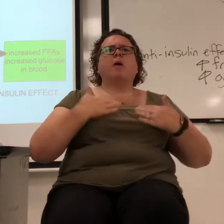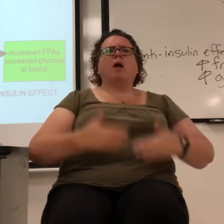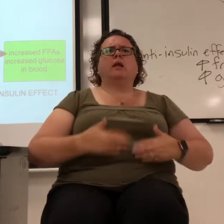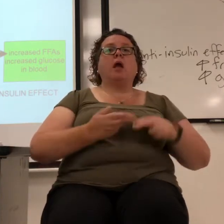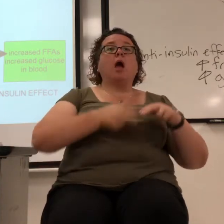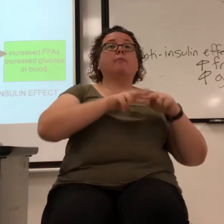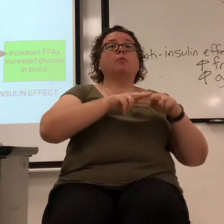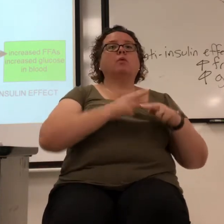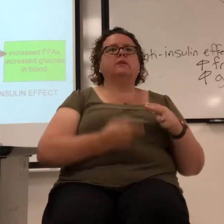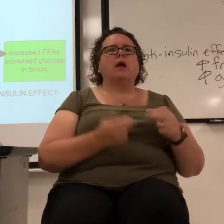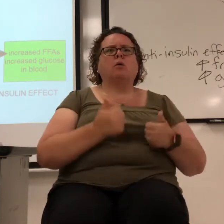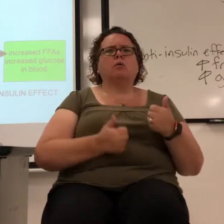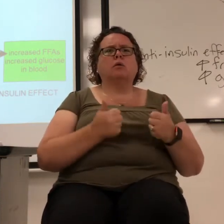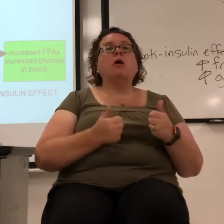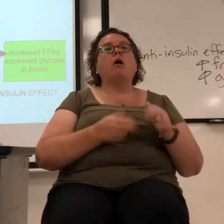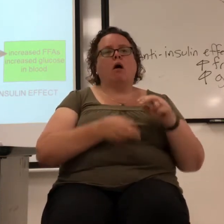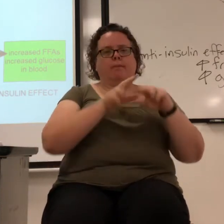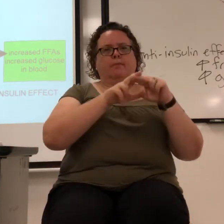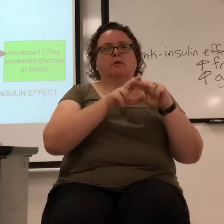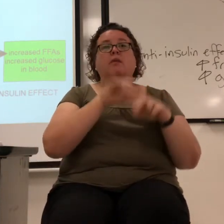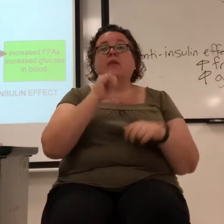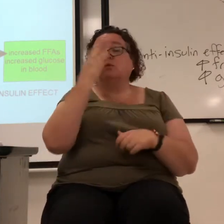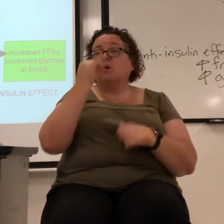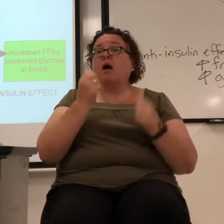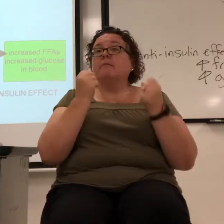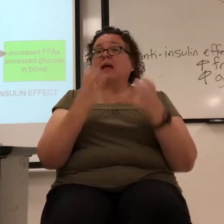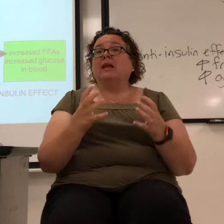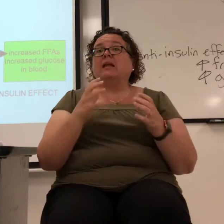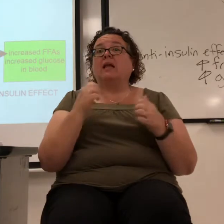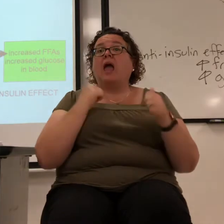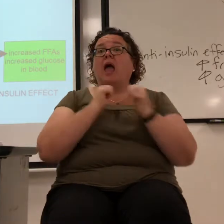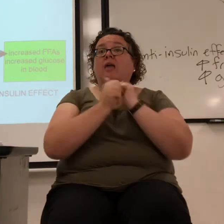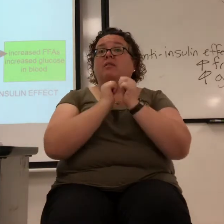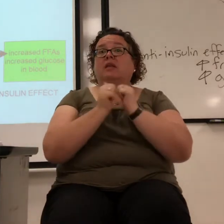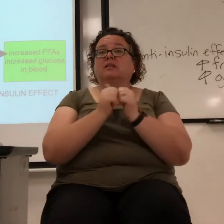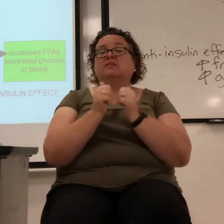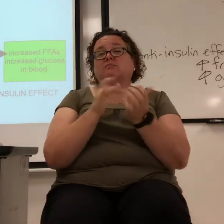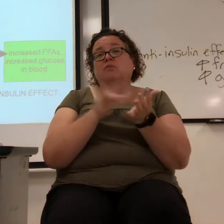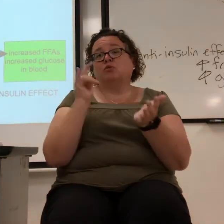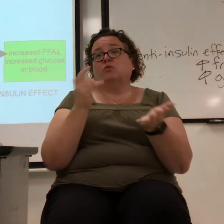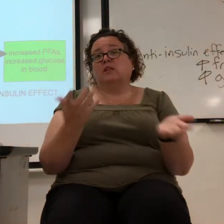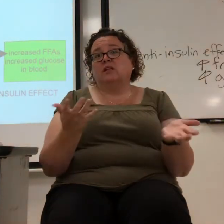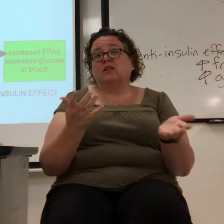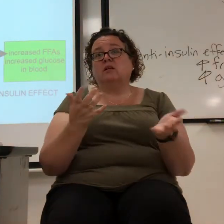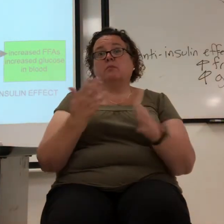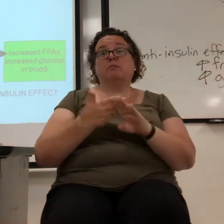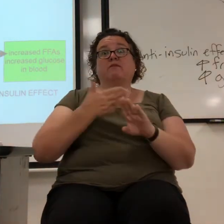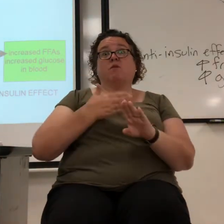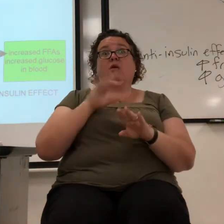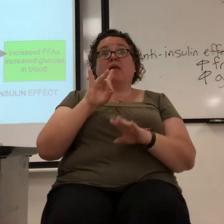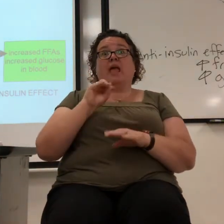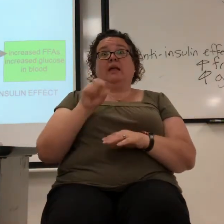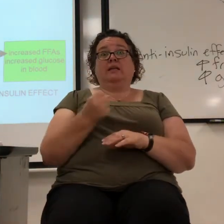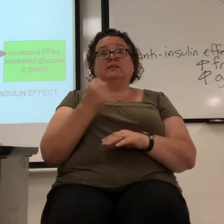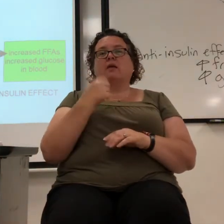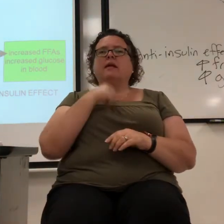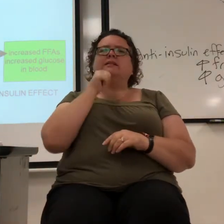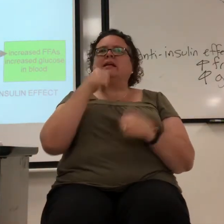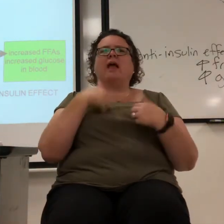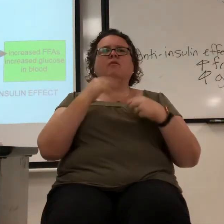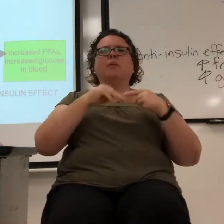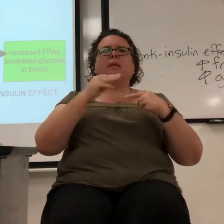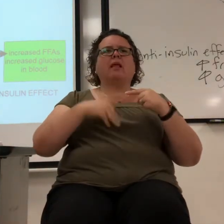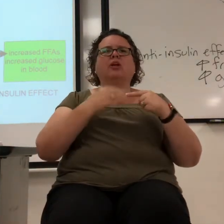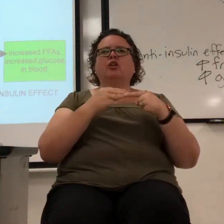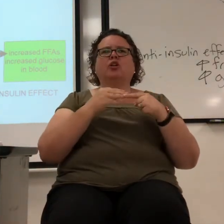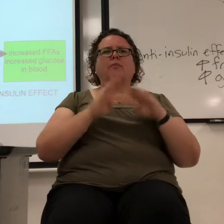Up. Okay. That's why a lot of athletes abuse it. You know, prior to the 80s, they didn't have the molecular biology to clone